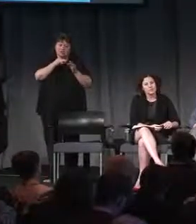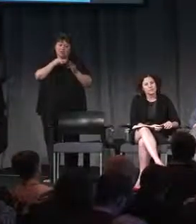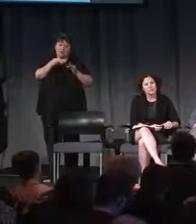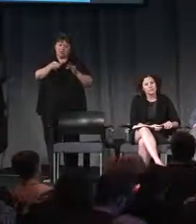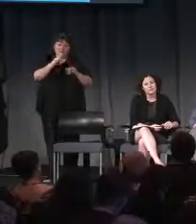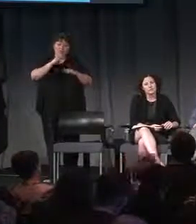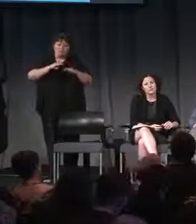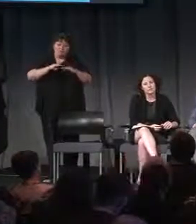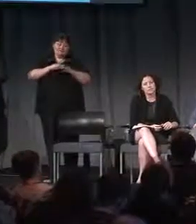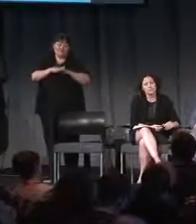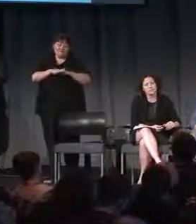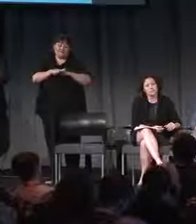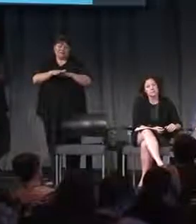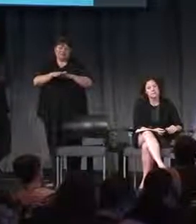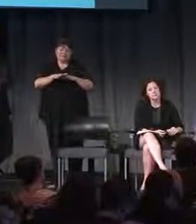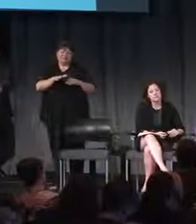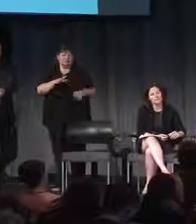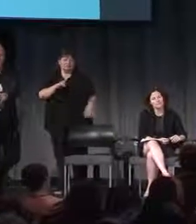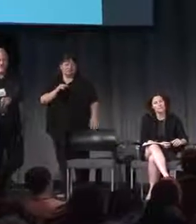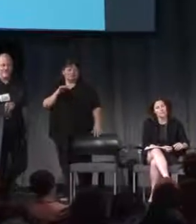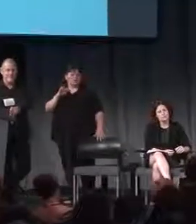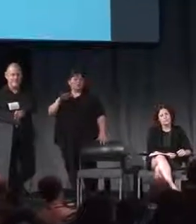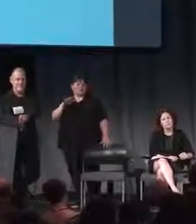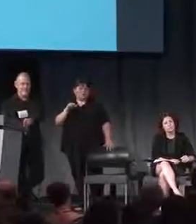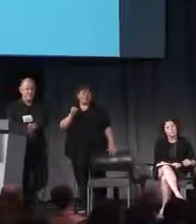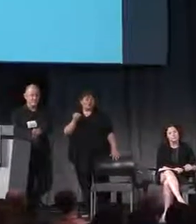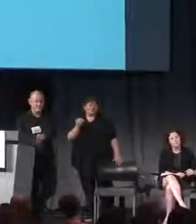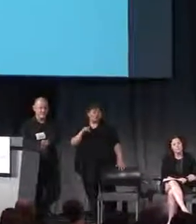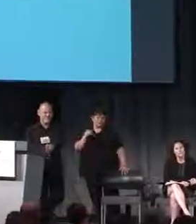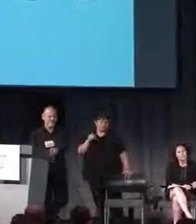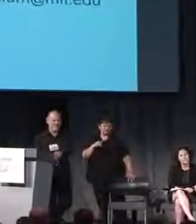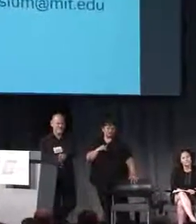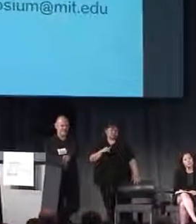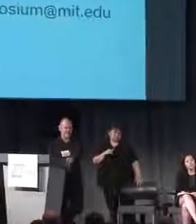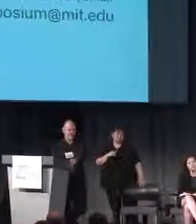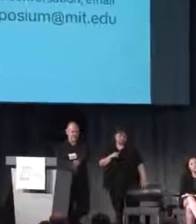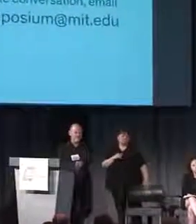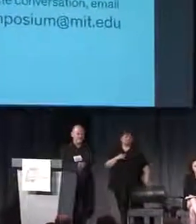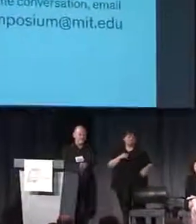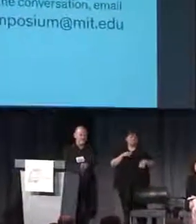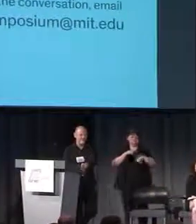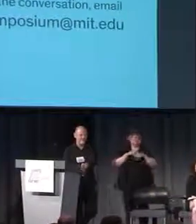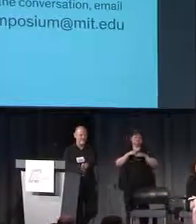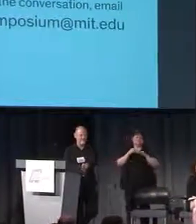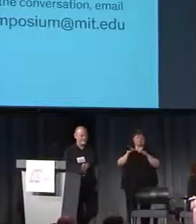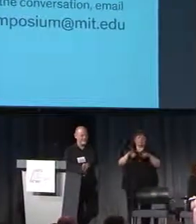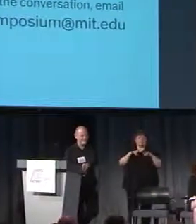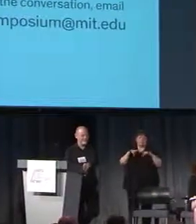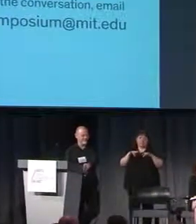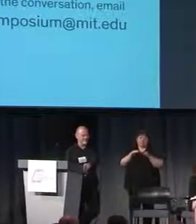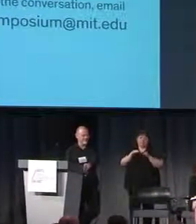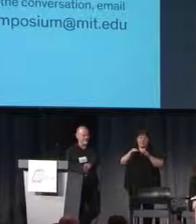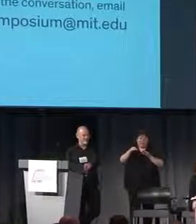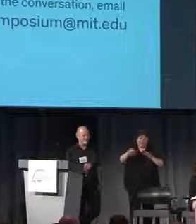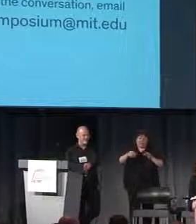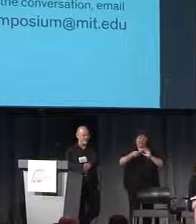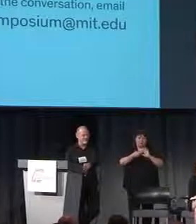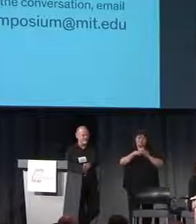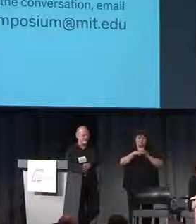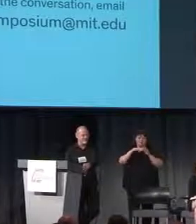of his inquiries about reverb and repetition and tape delay and so on and so forth, where the tape medium is a way